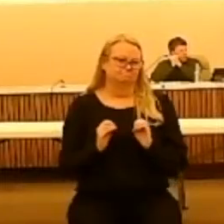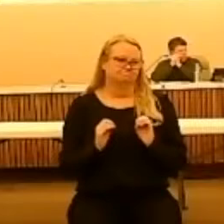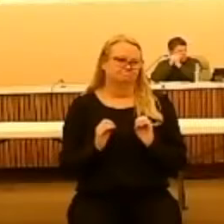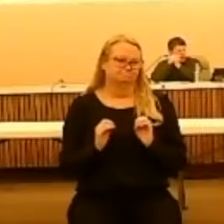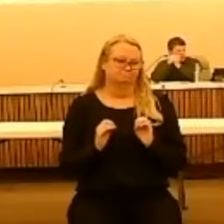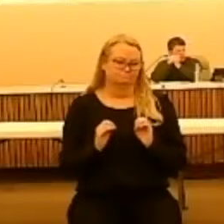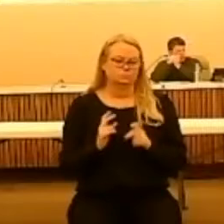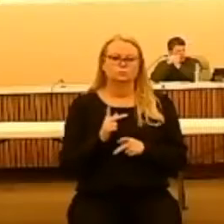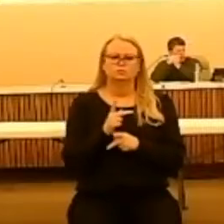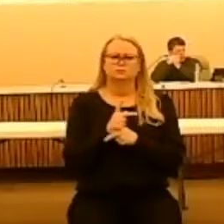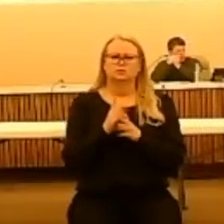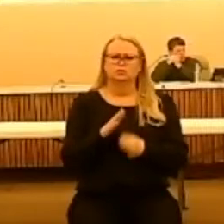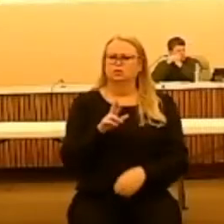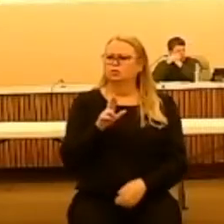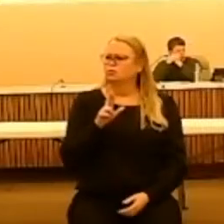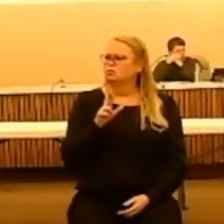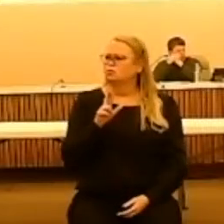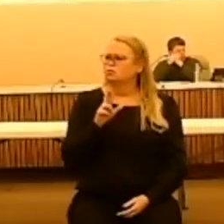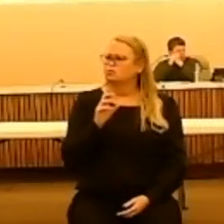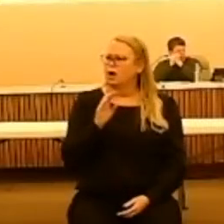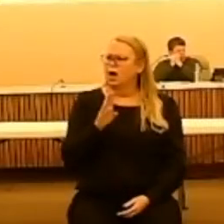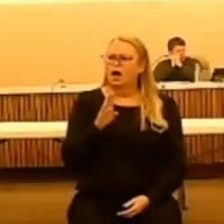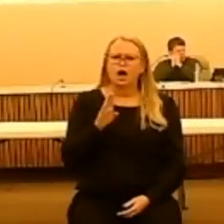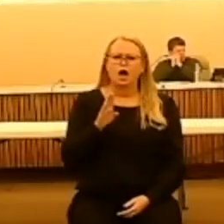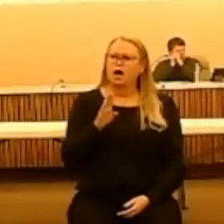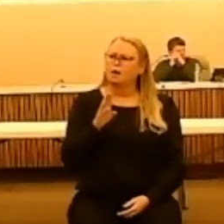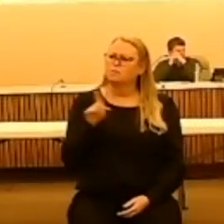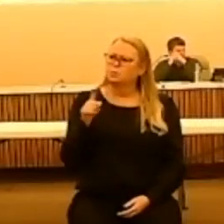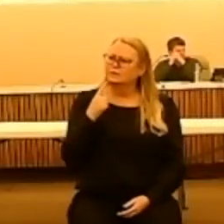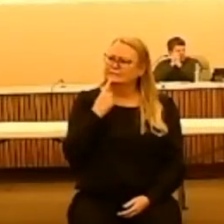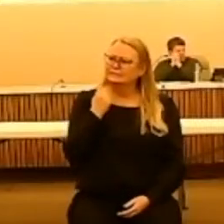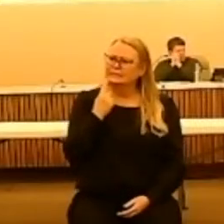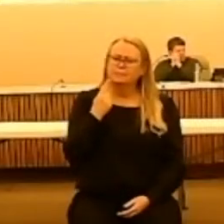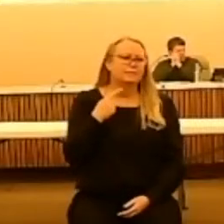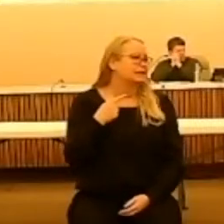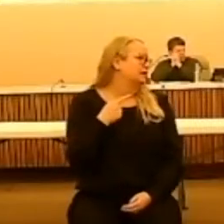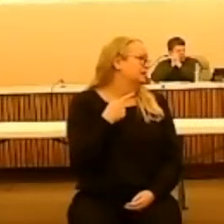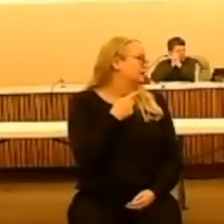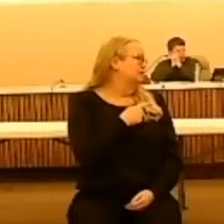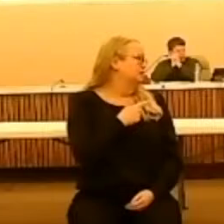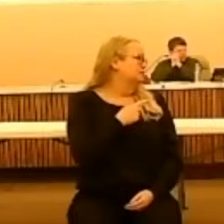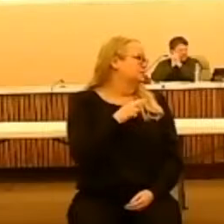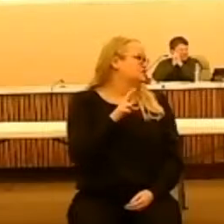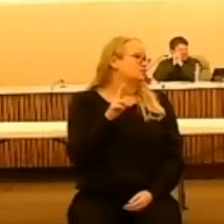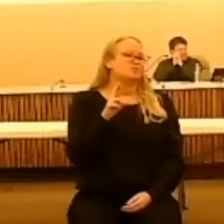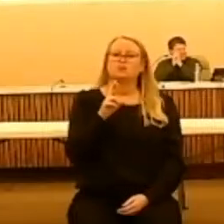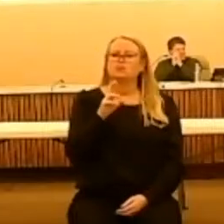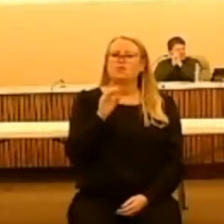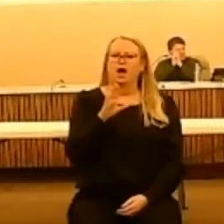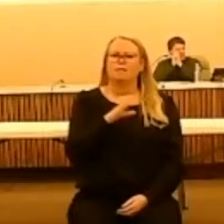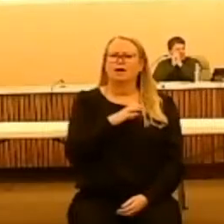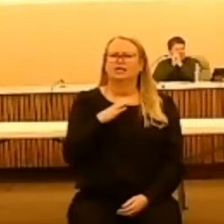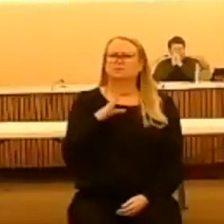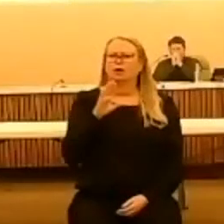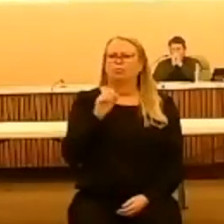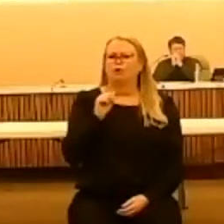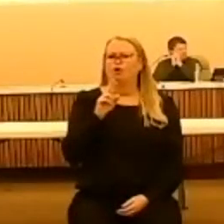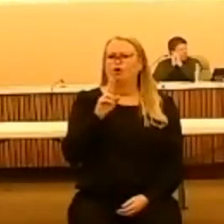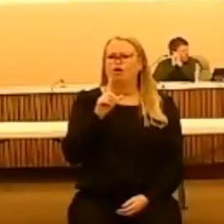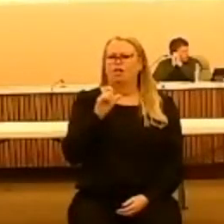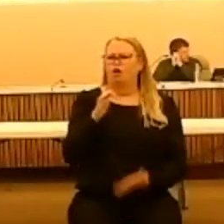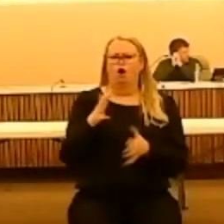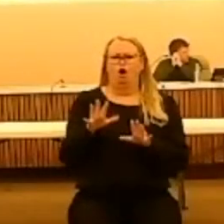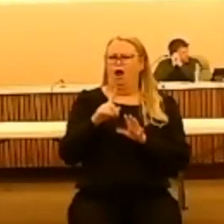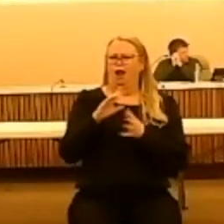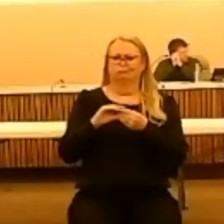I know, Rob, you had started to say something. I don't know if it's no, it's been answered. You can remember. It's been answered. Okay. Yeah.